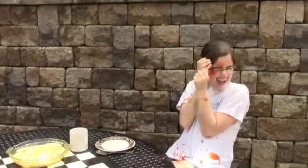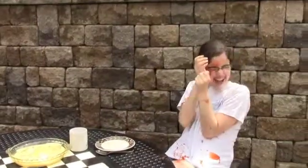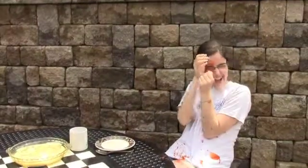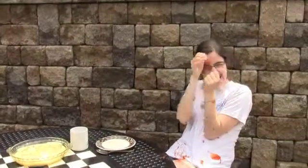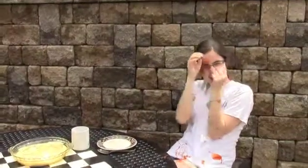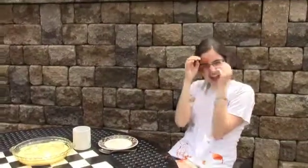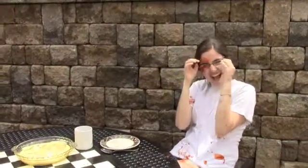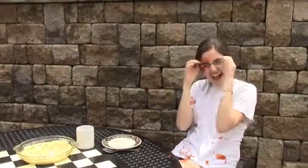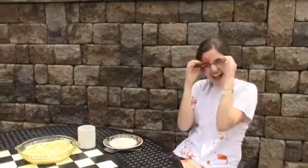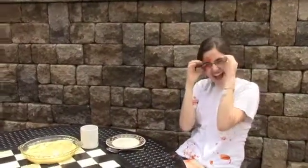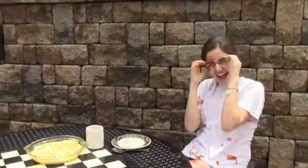Ah!